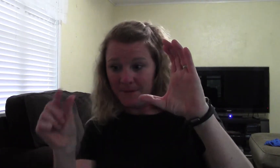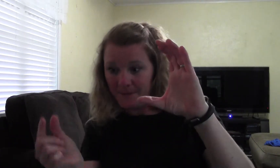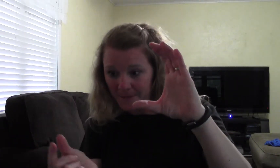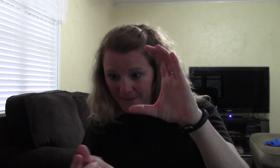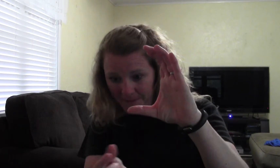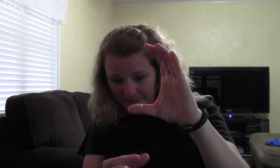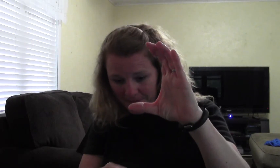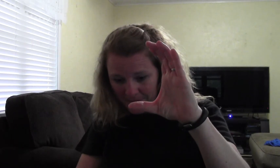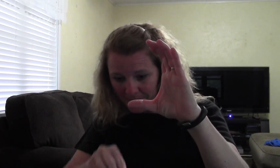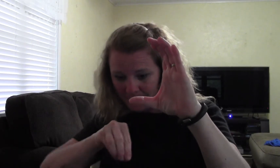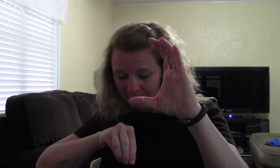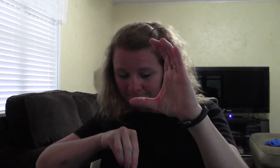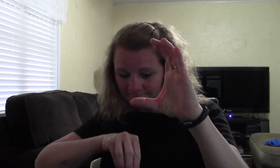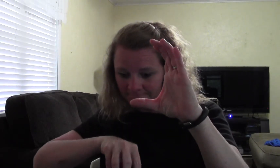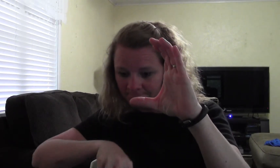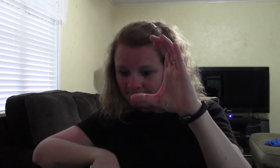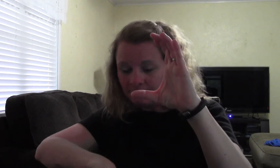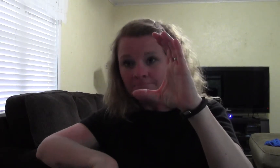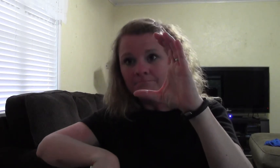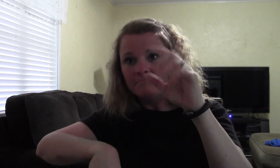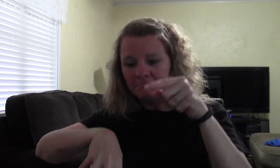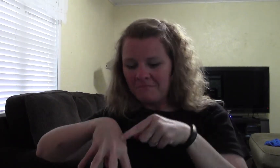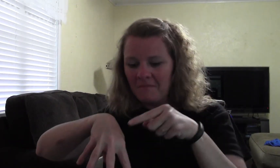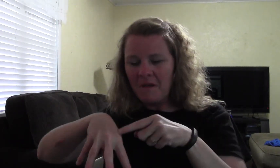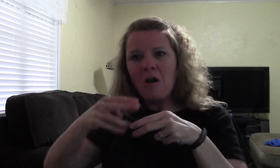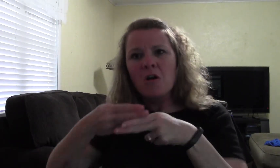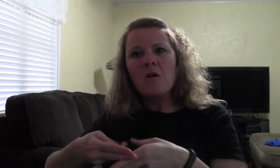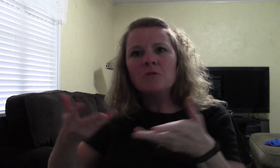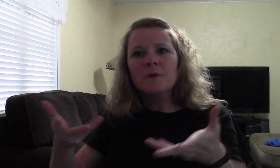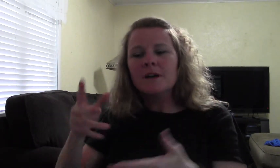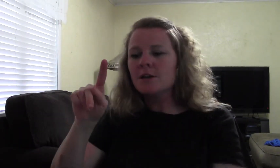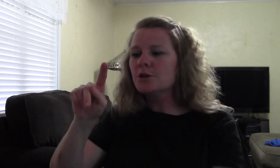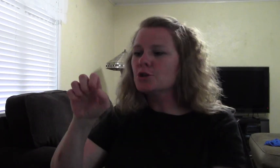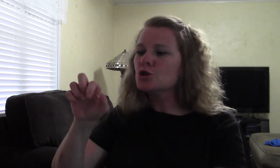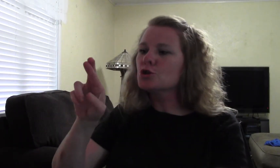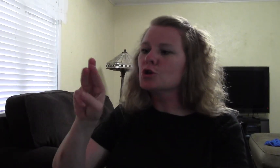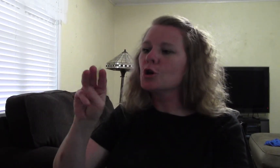axon branches out into what are called terminal fibers.